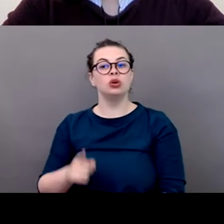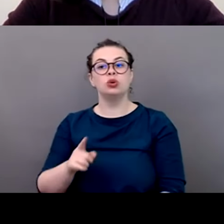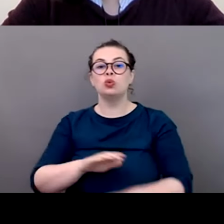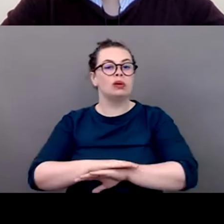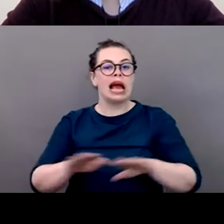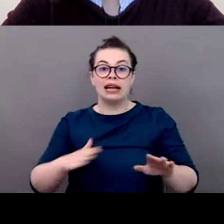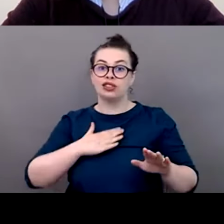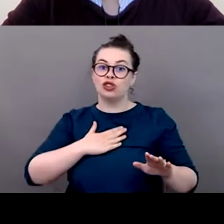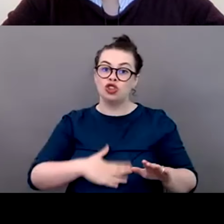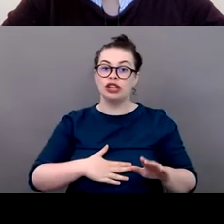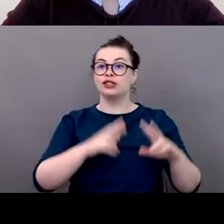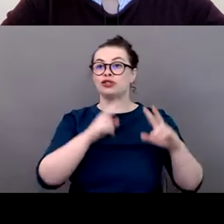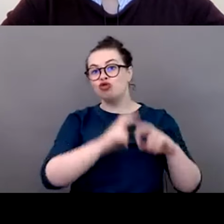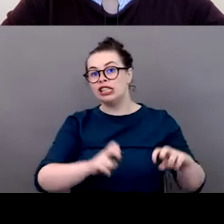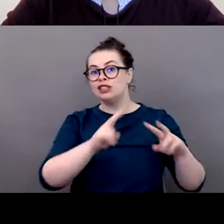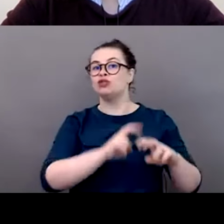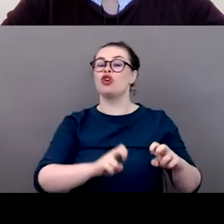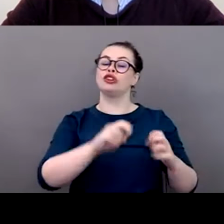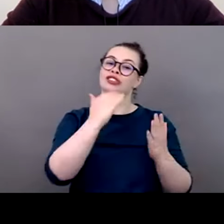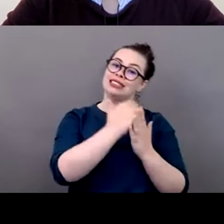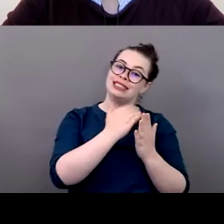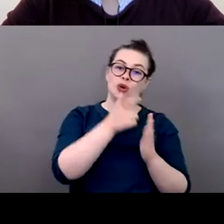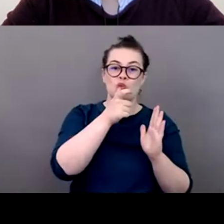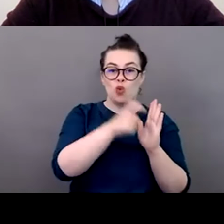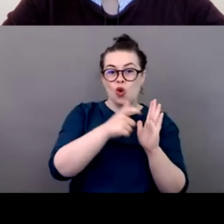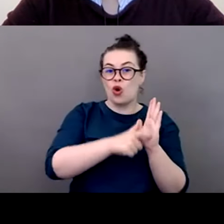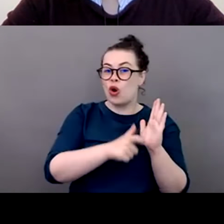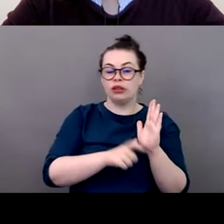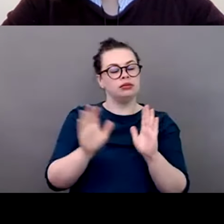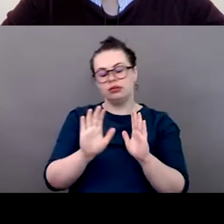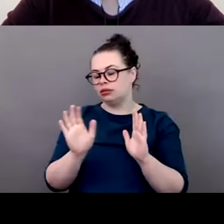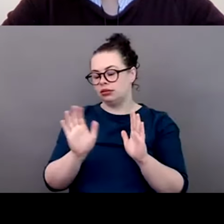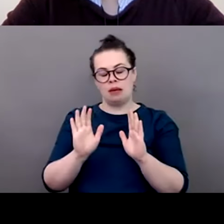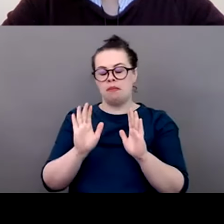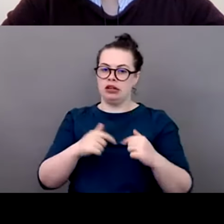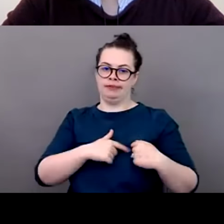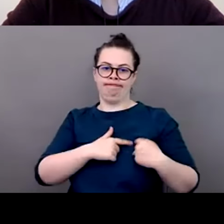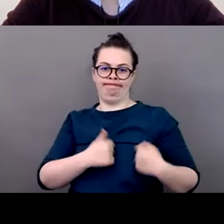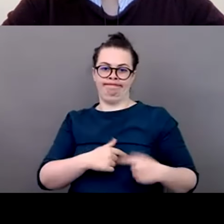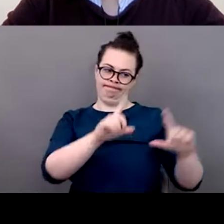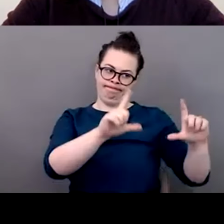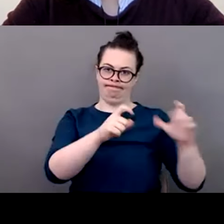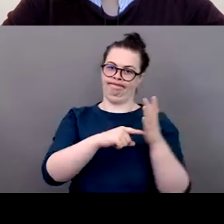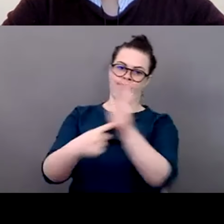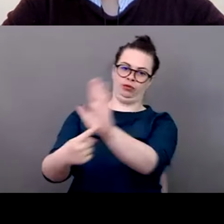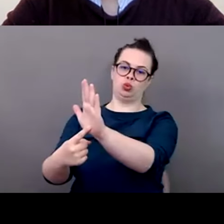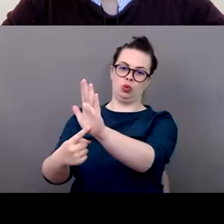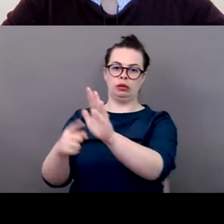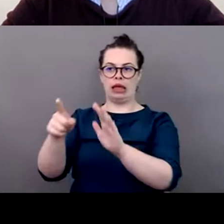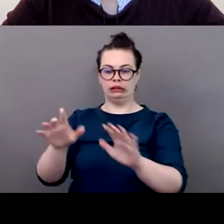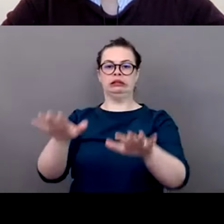on, you have to show how a situation affects an individual